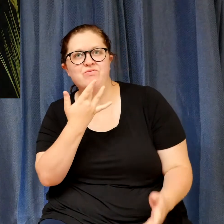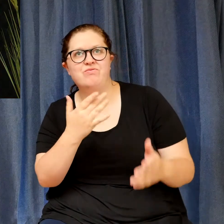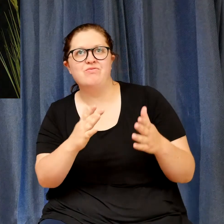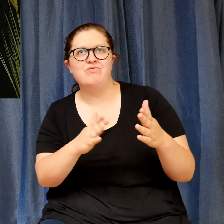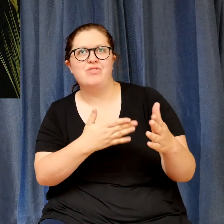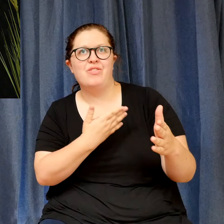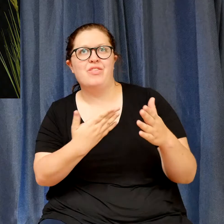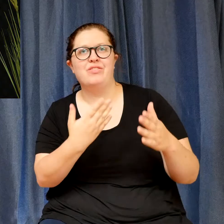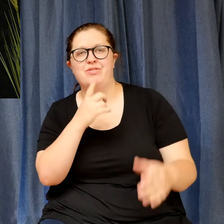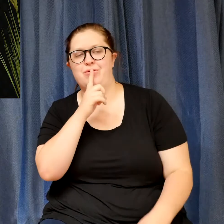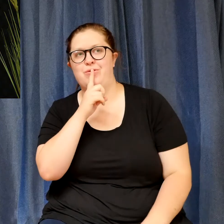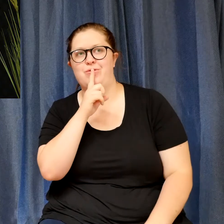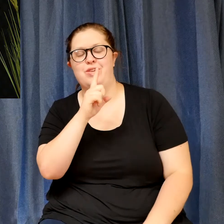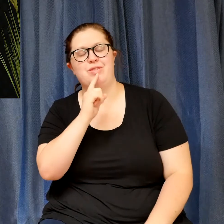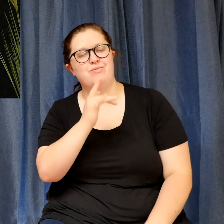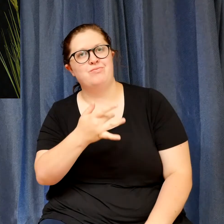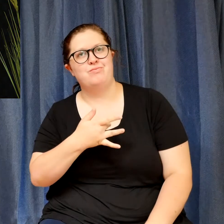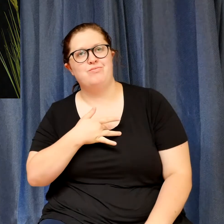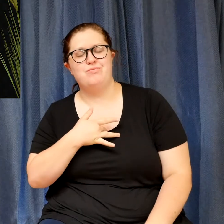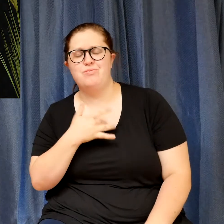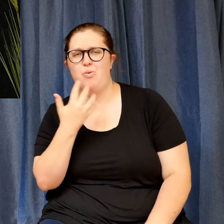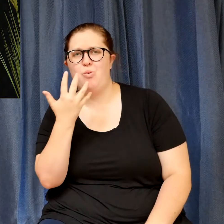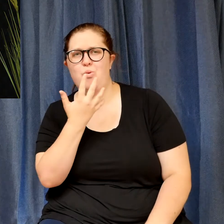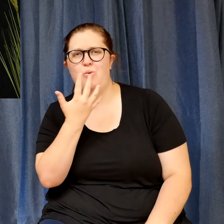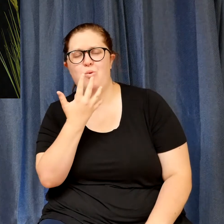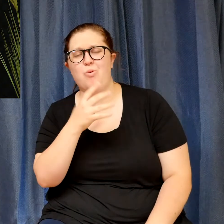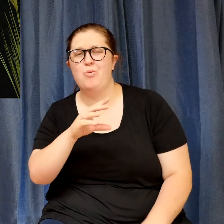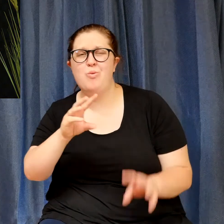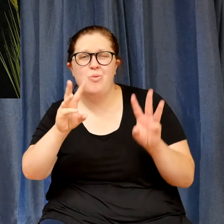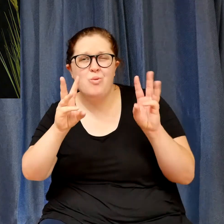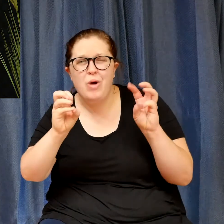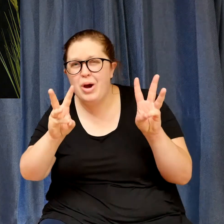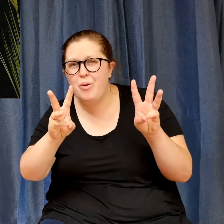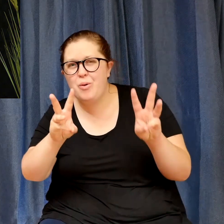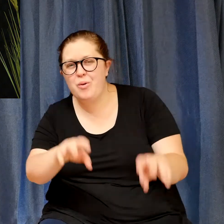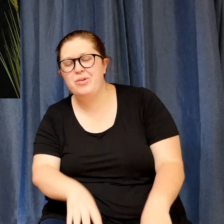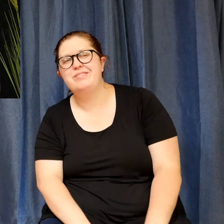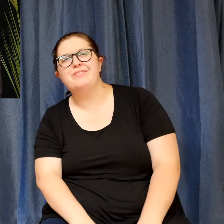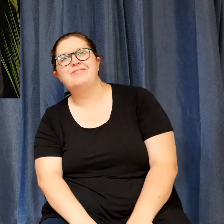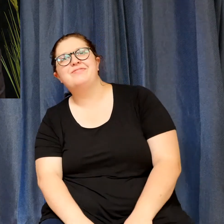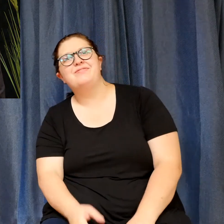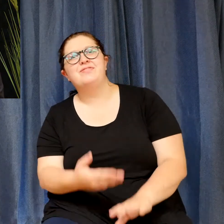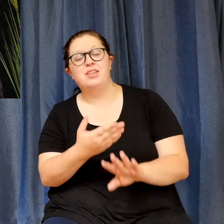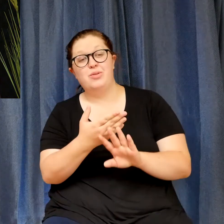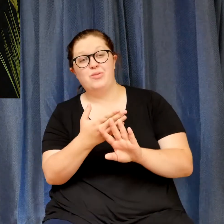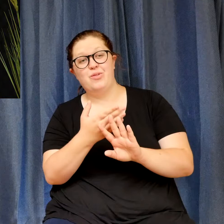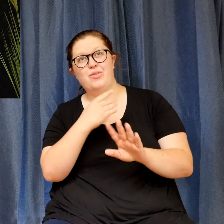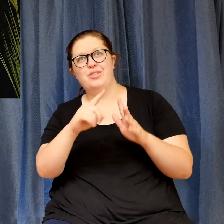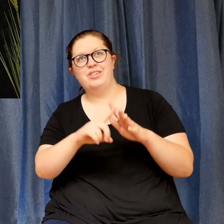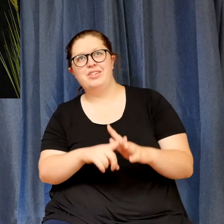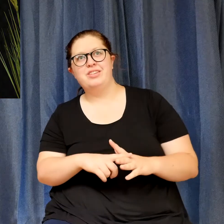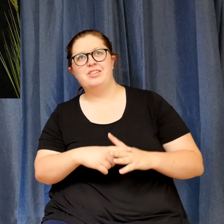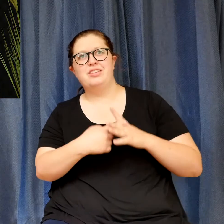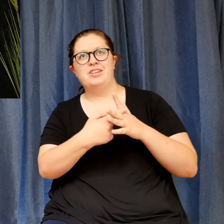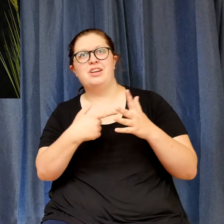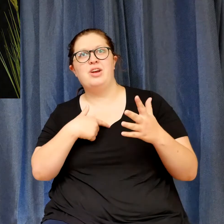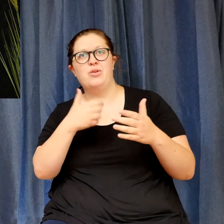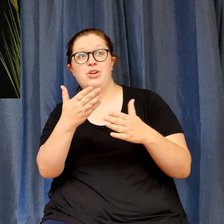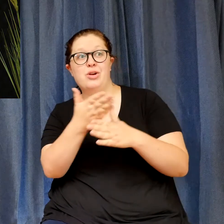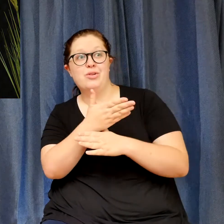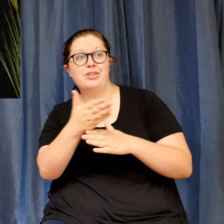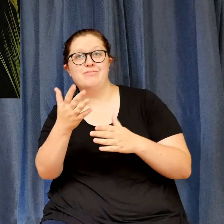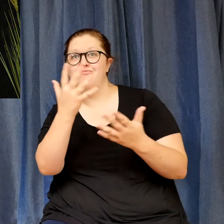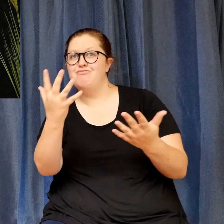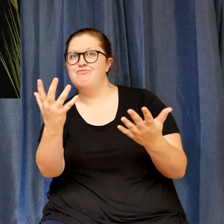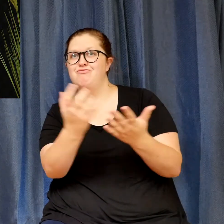songs, and that just touched my soul. Woo! Wow. Well, before I start, I just wanted to share with you